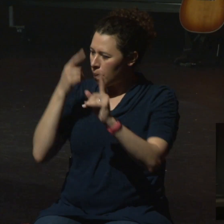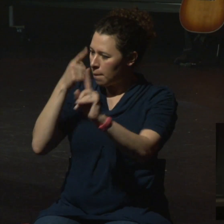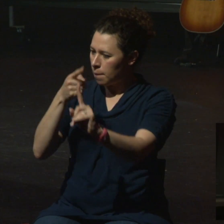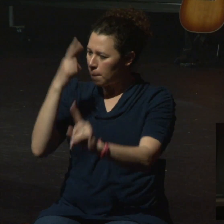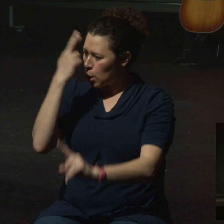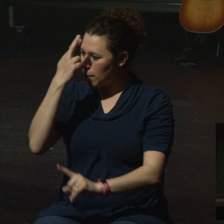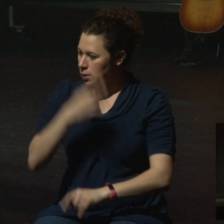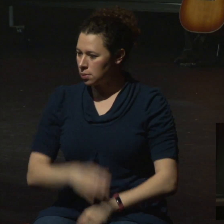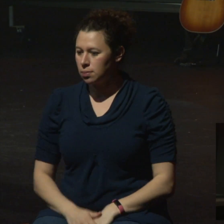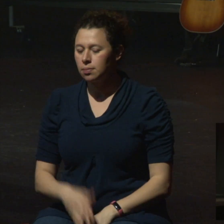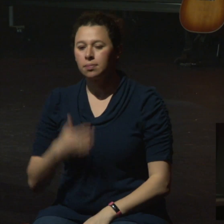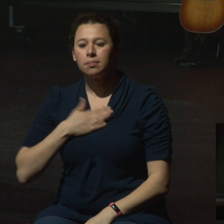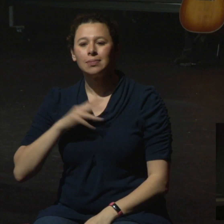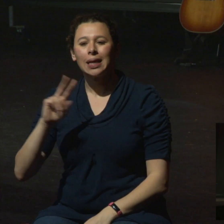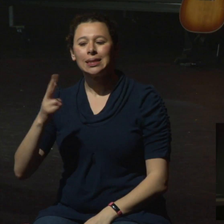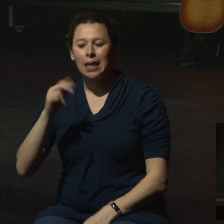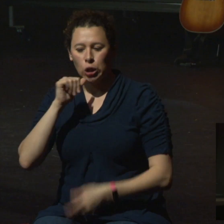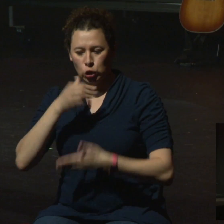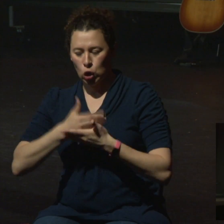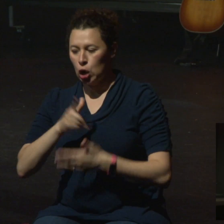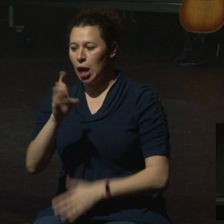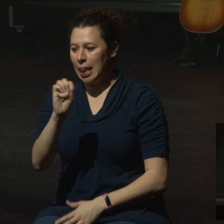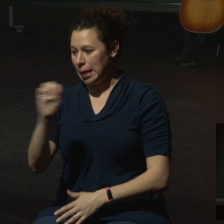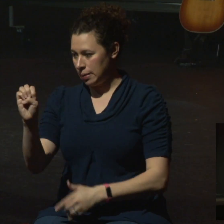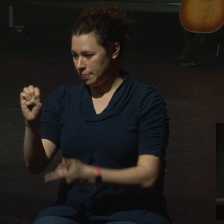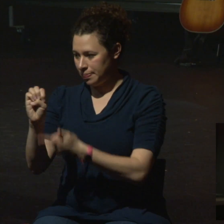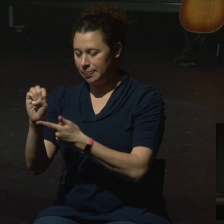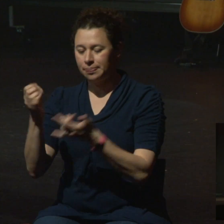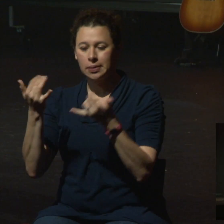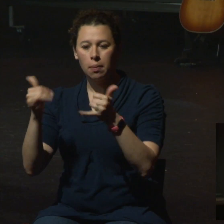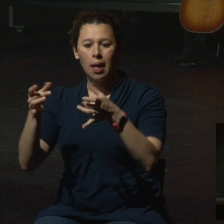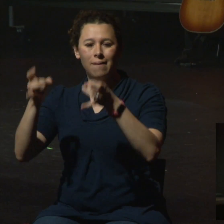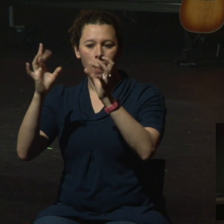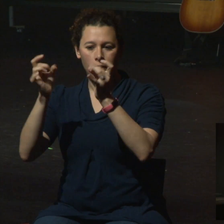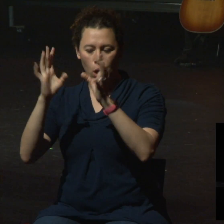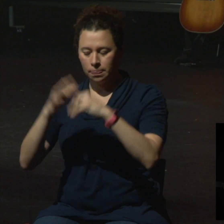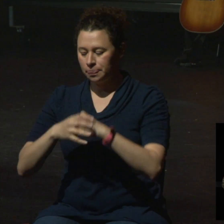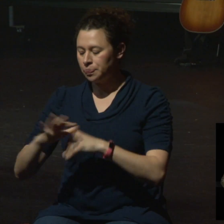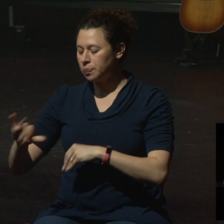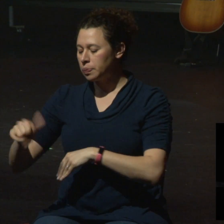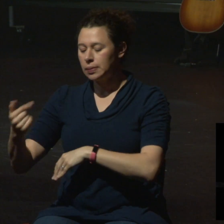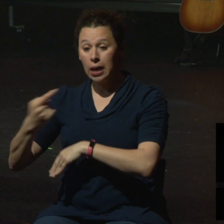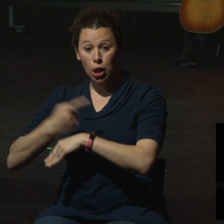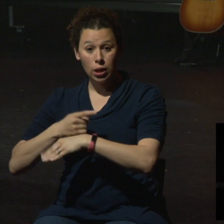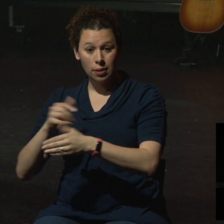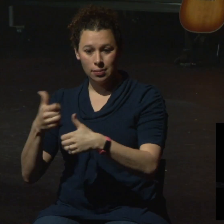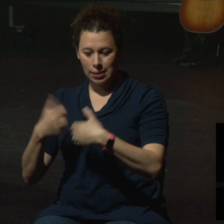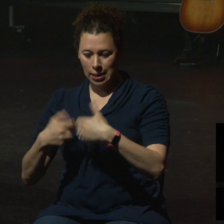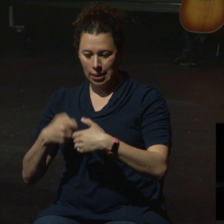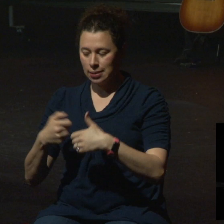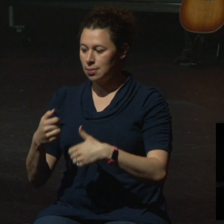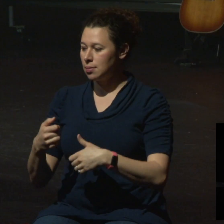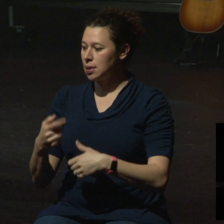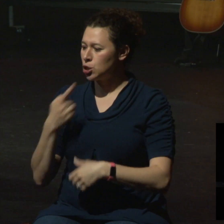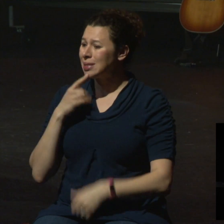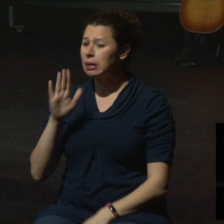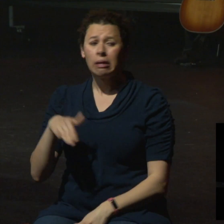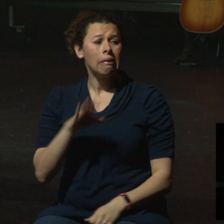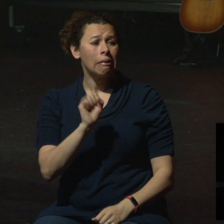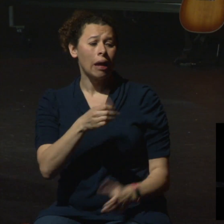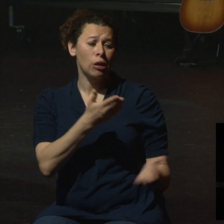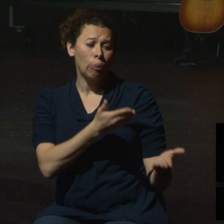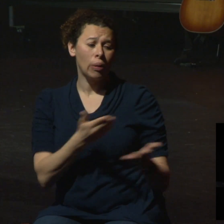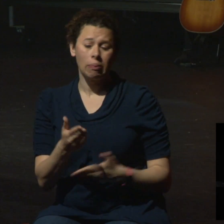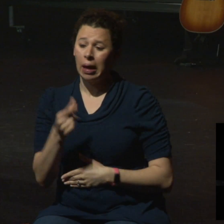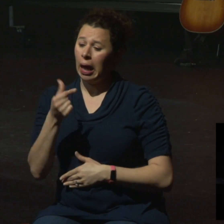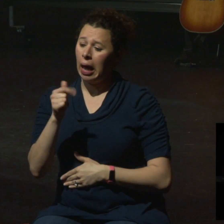My second daughter, Lee, she plays volleyball, and she sent me a text the other day like, hey, can you bring me some Gatorade for my game